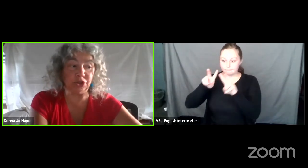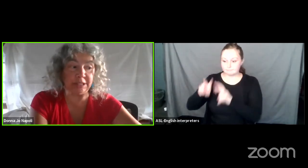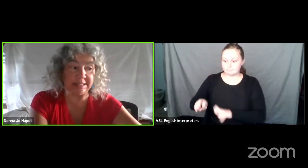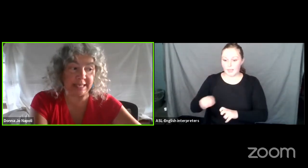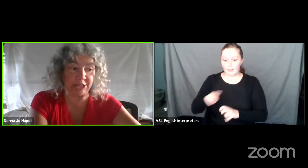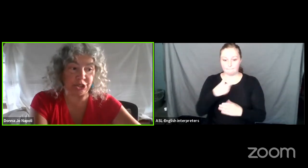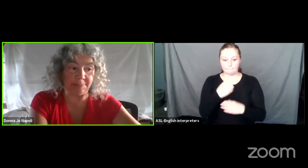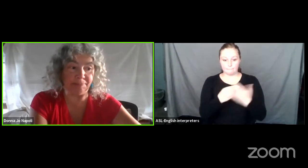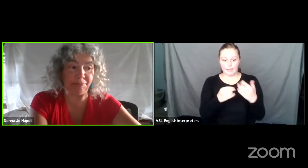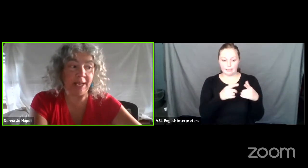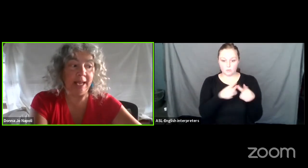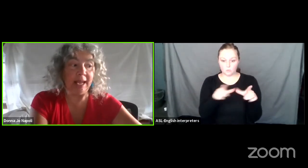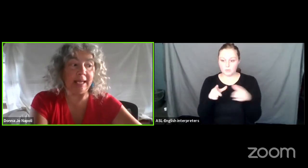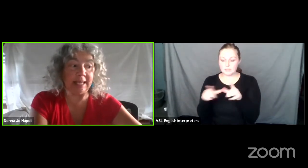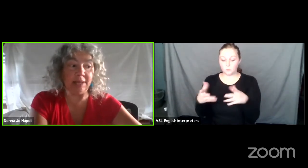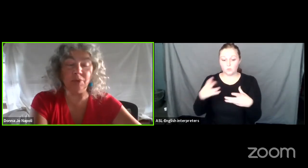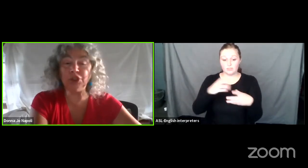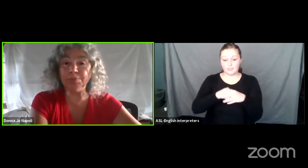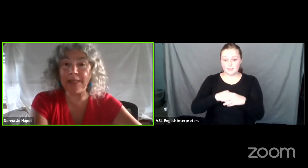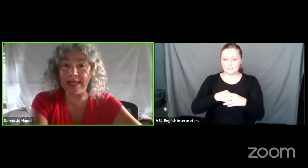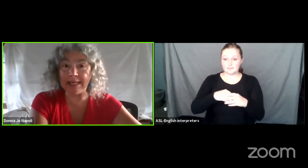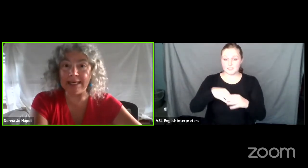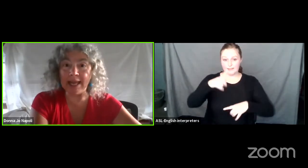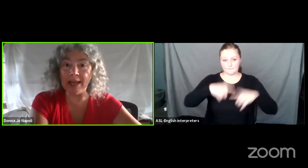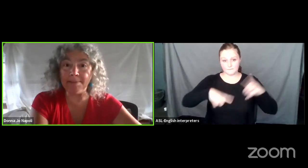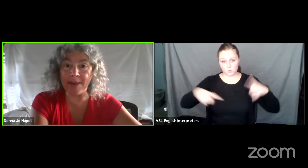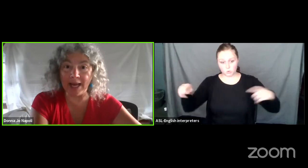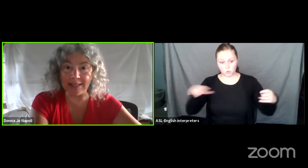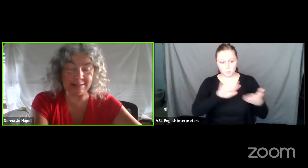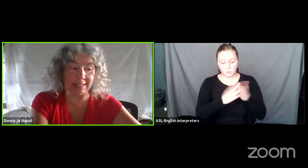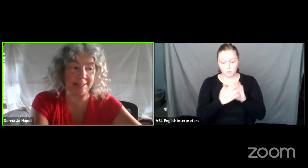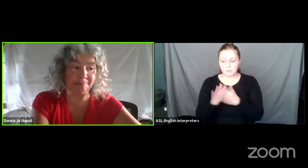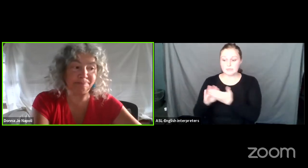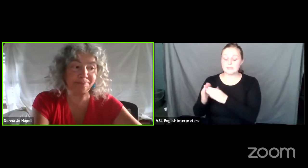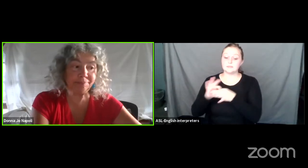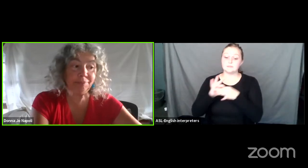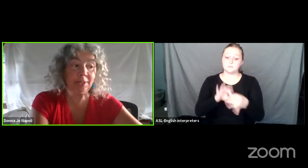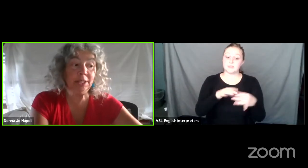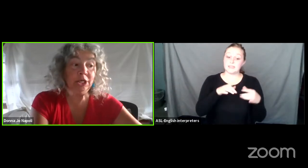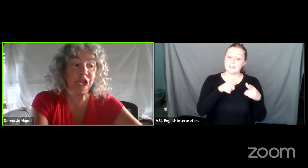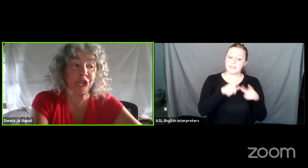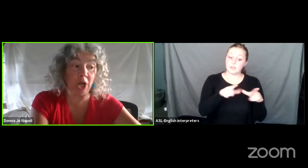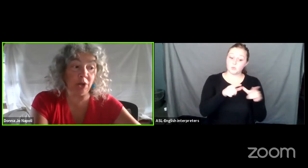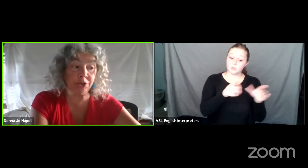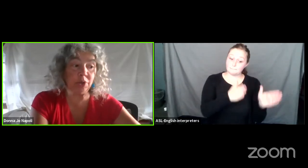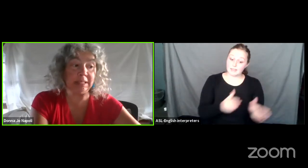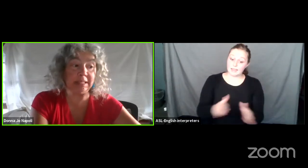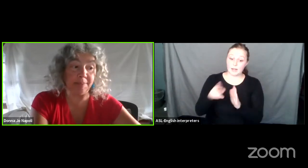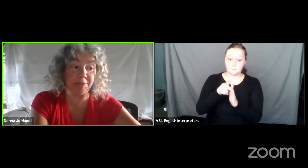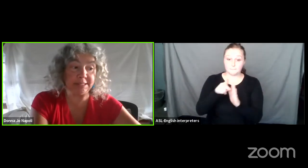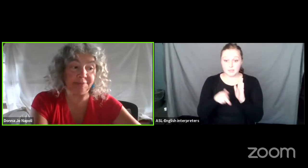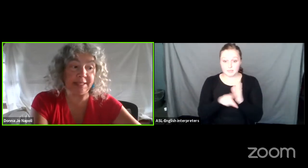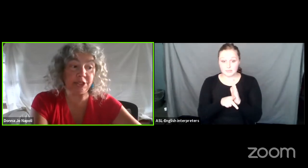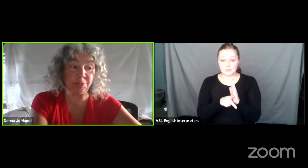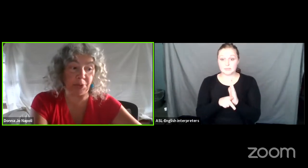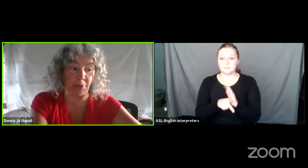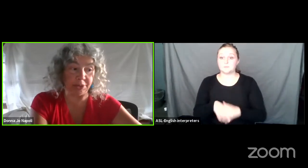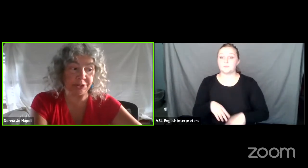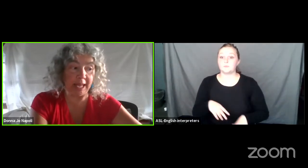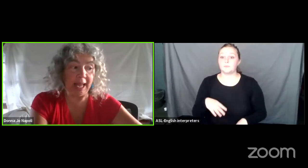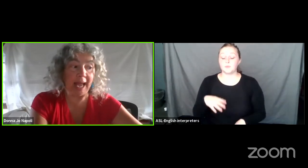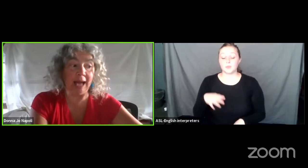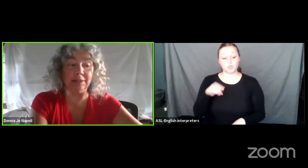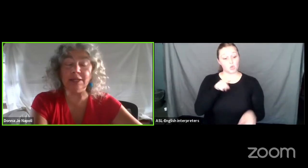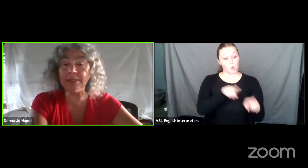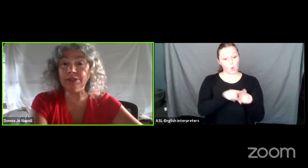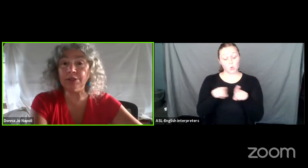language socialization and language planning and policy. She also collaboratively